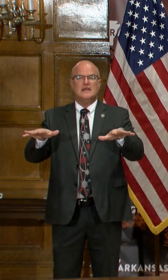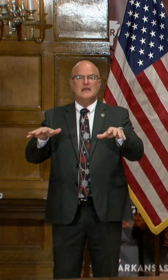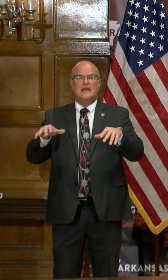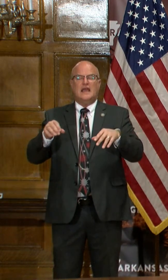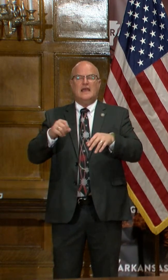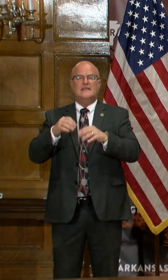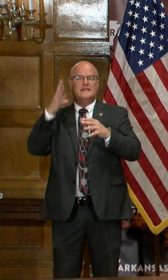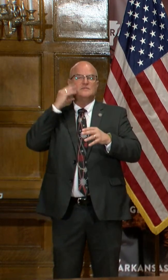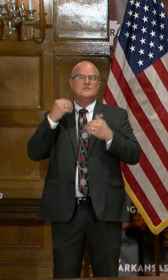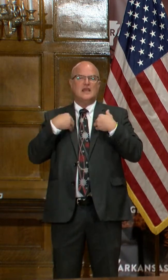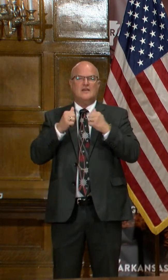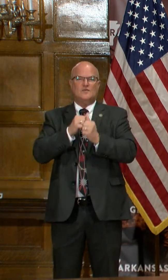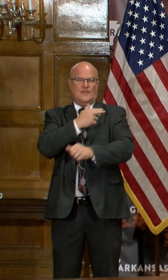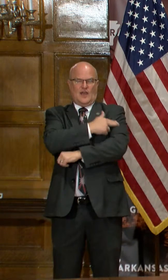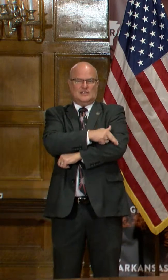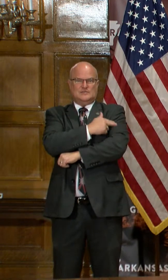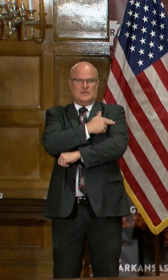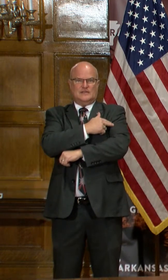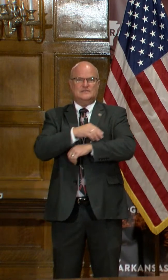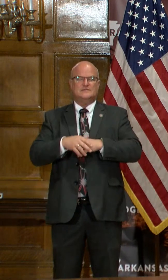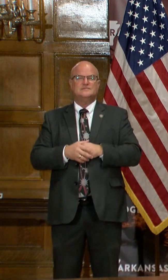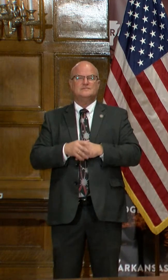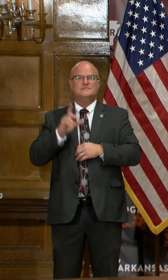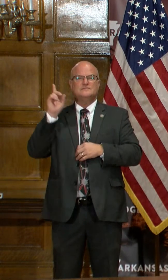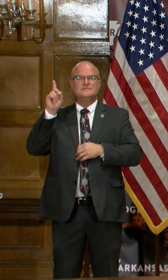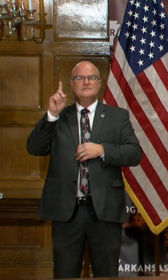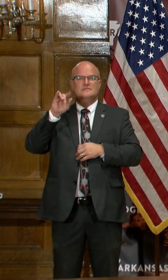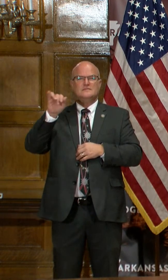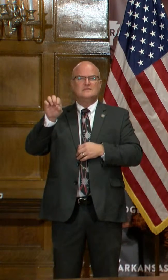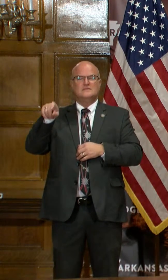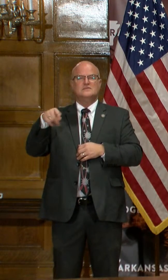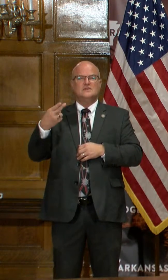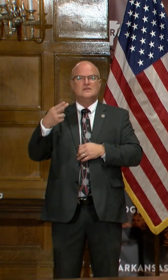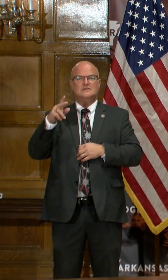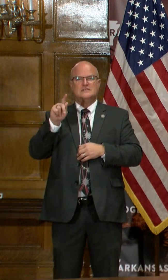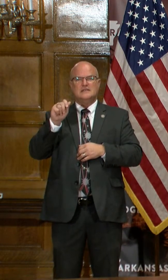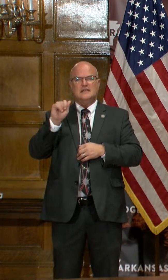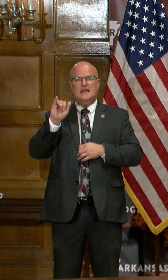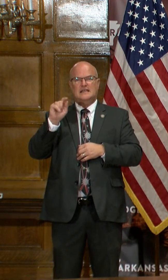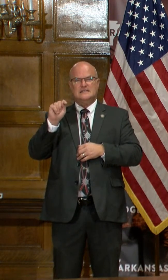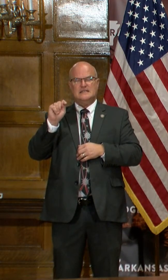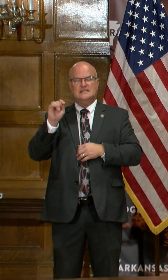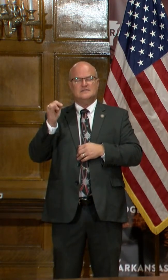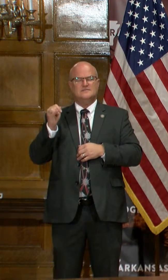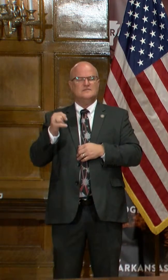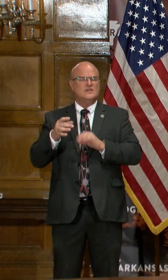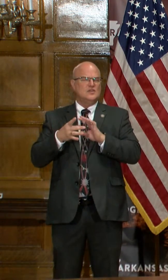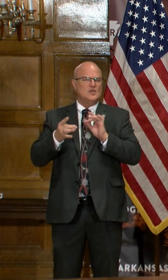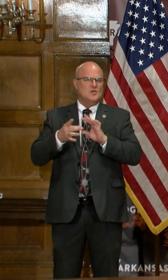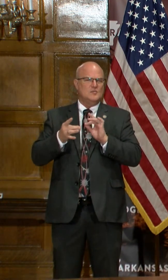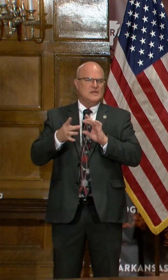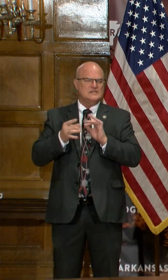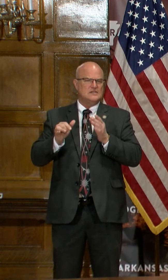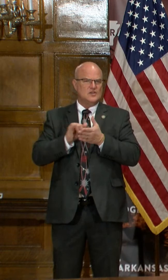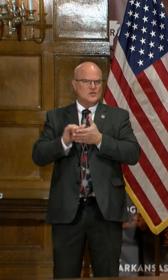our hospitals. Hey, Governor, this is Josh White with KEIT. You had mentioned that New York was